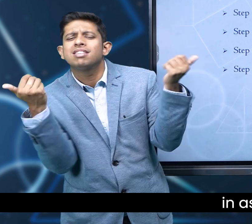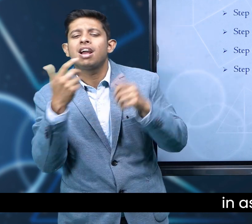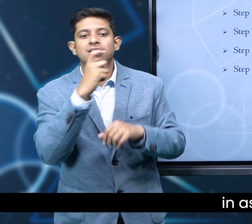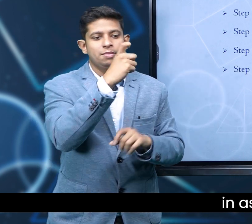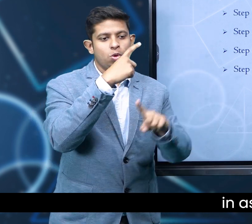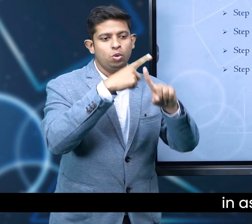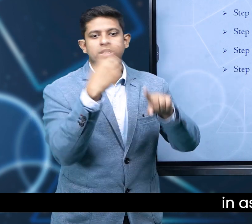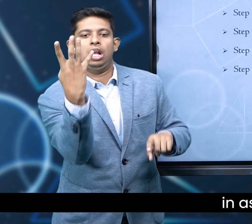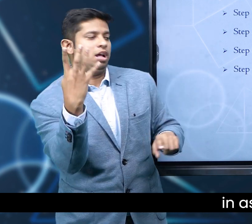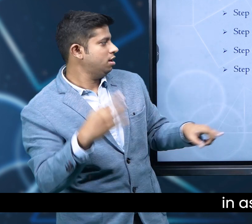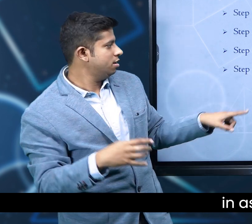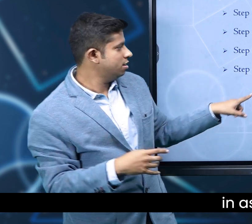equal to 7 into 4.